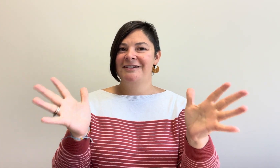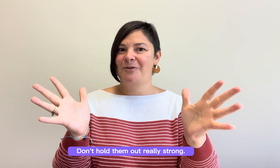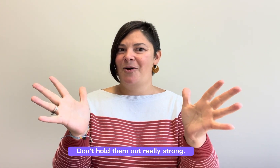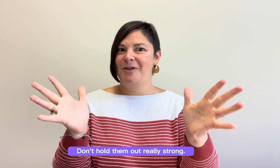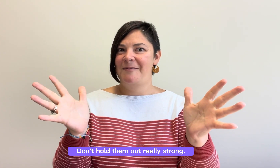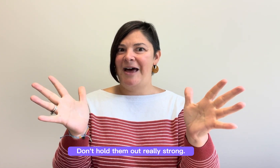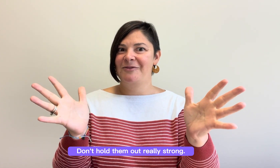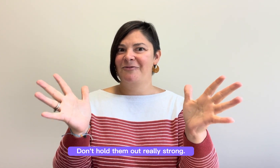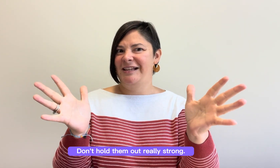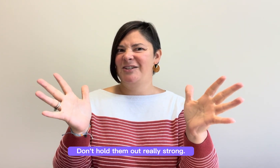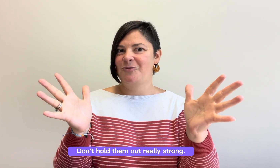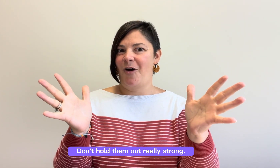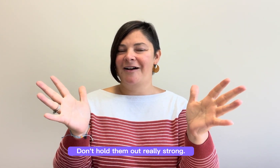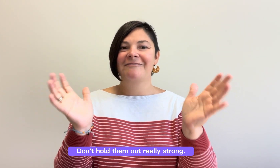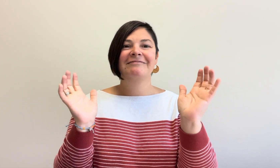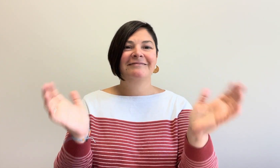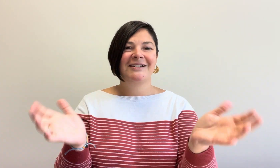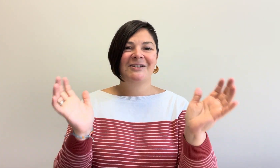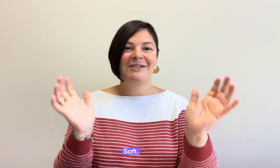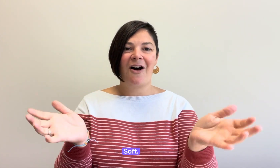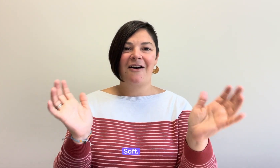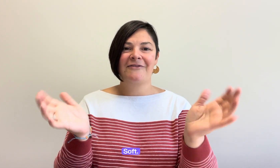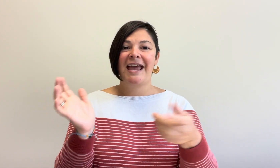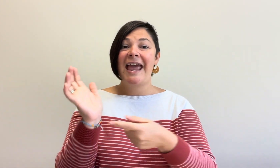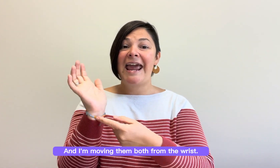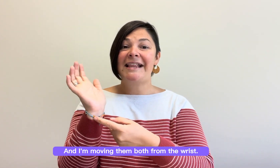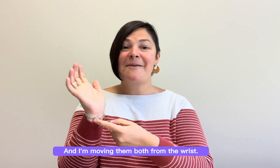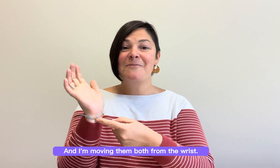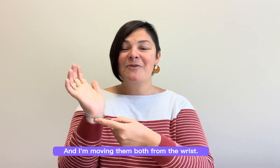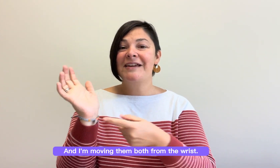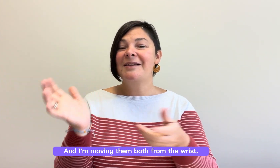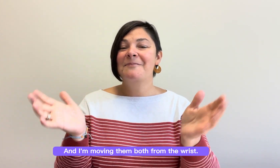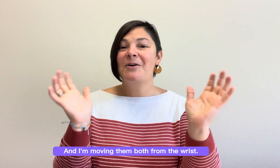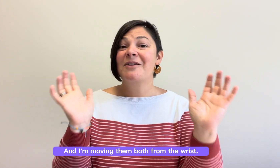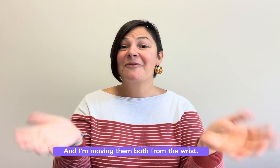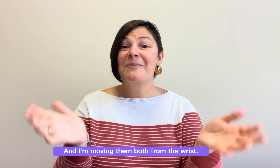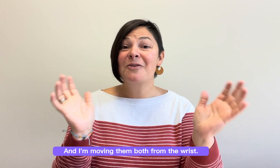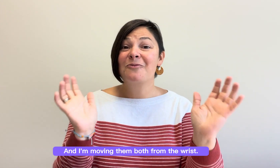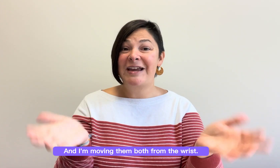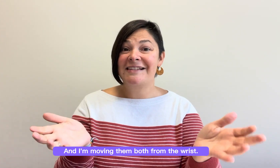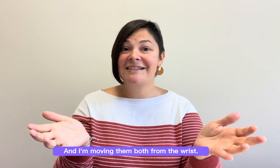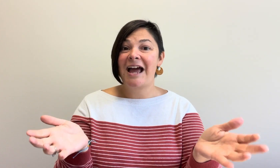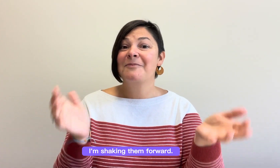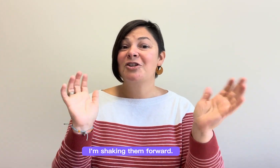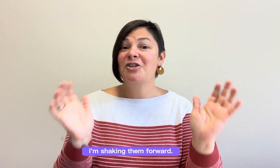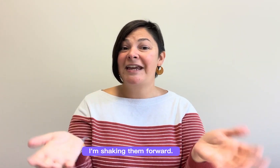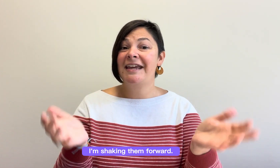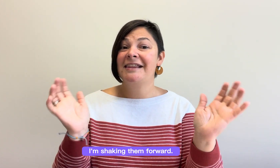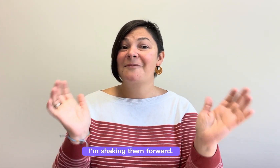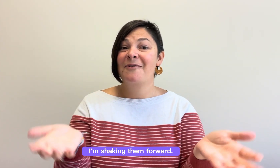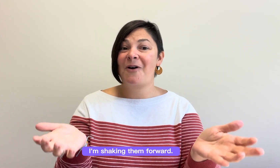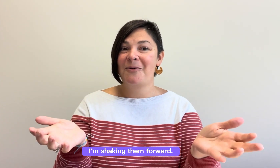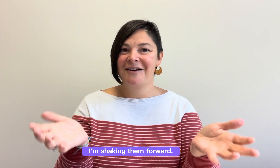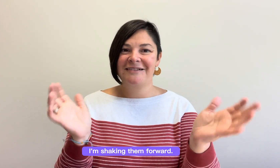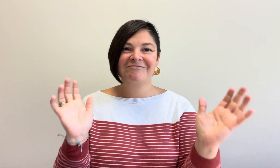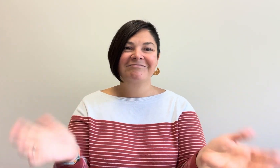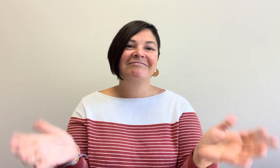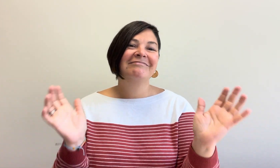Don't hold them out really strong. Soft. And I'm moving them both from the wrist. I'm shaking them forward.